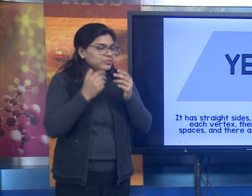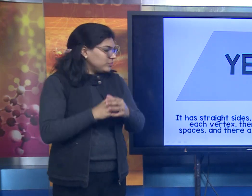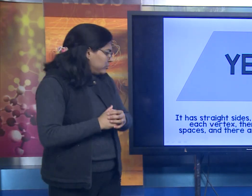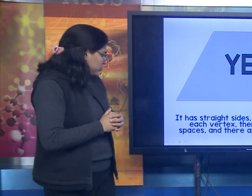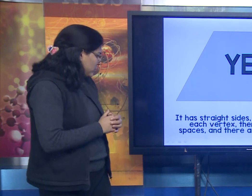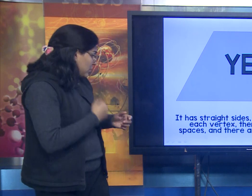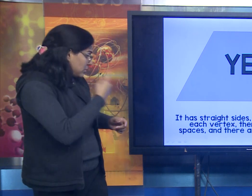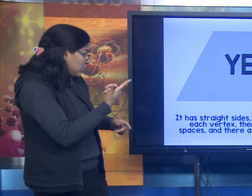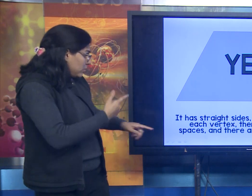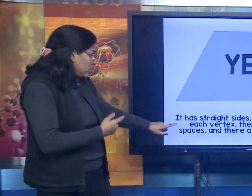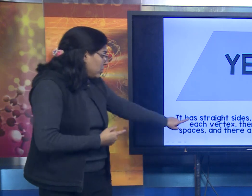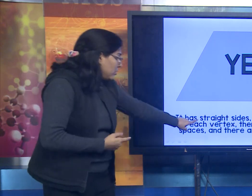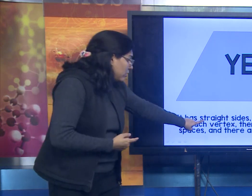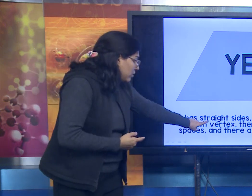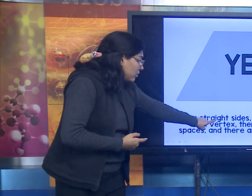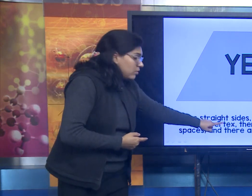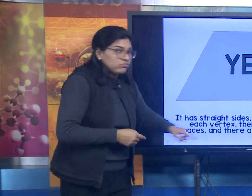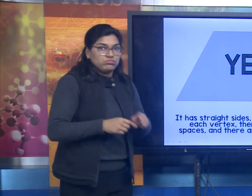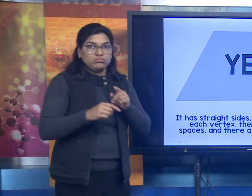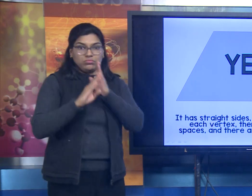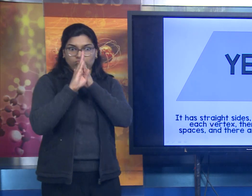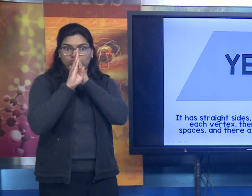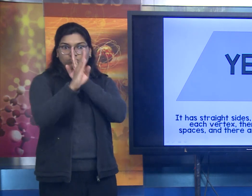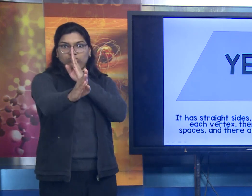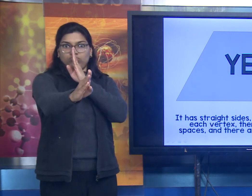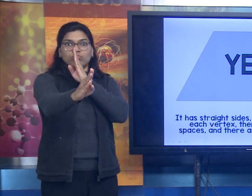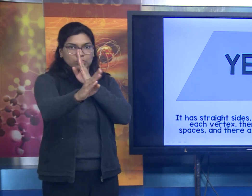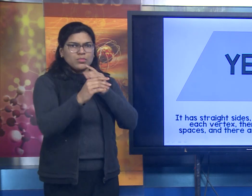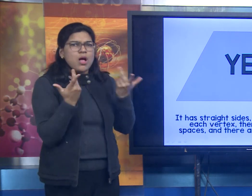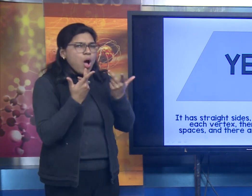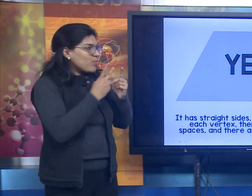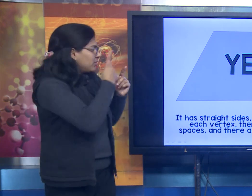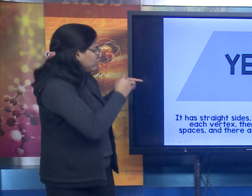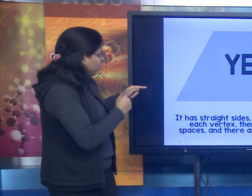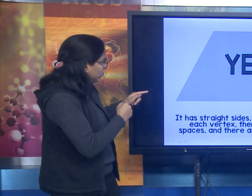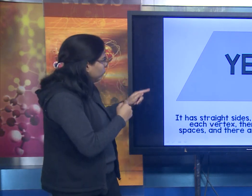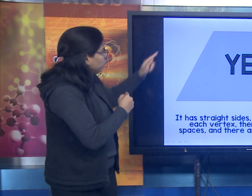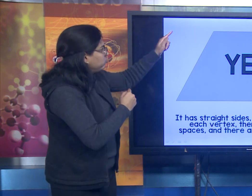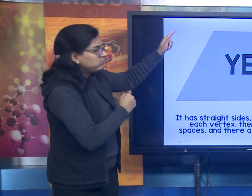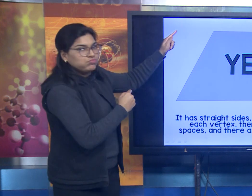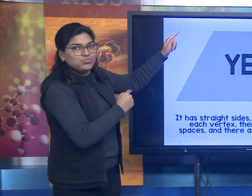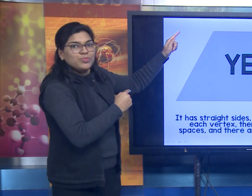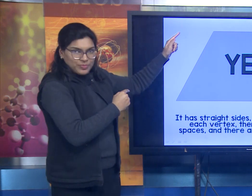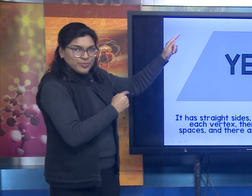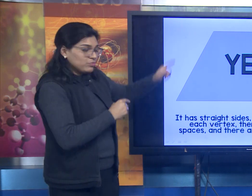How do you think it is polygon? Because it has a straight line. See, this is a straight